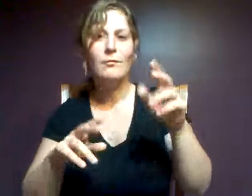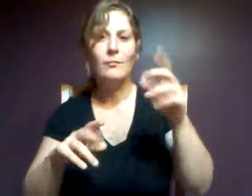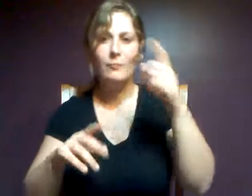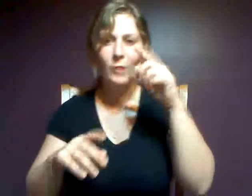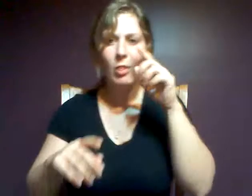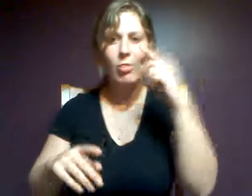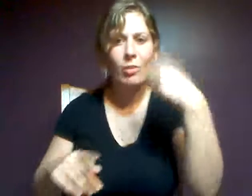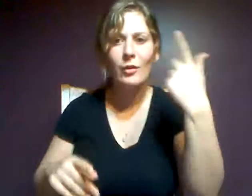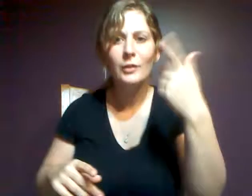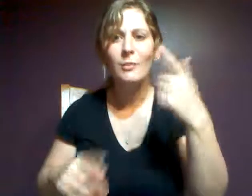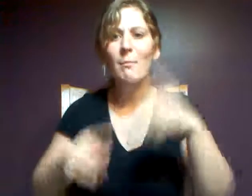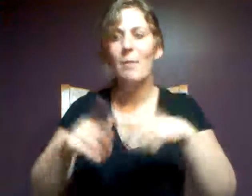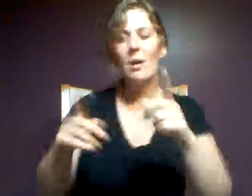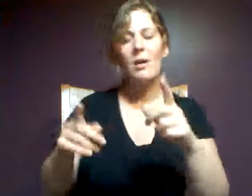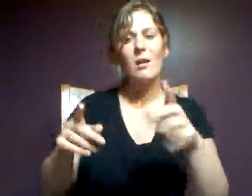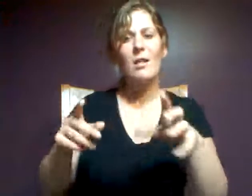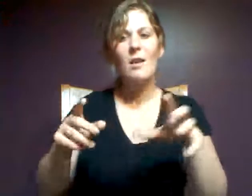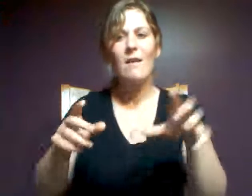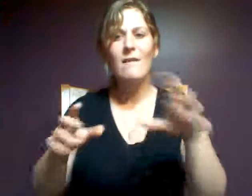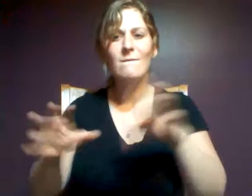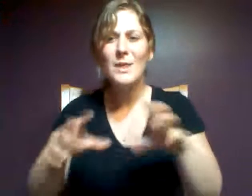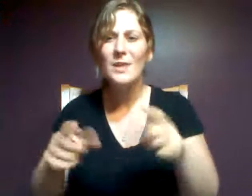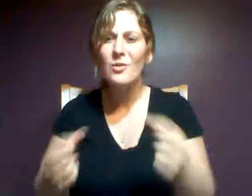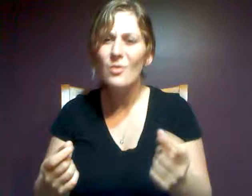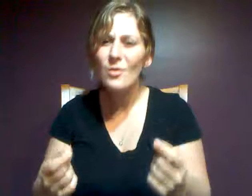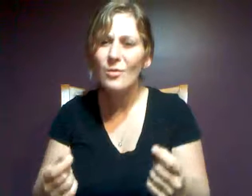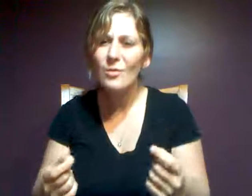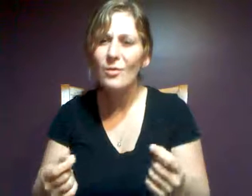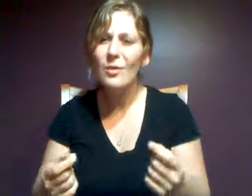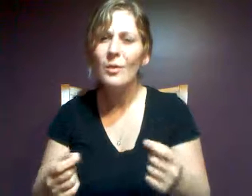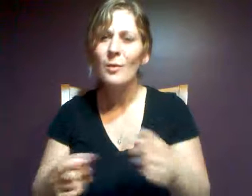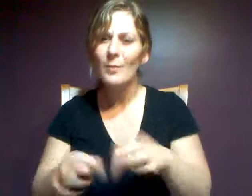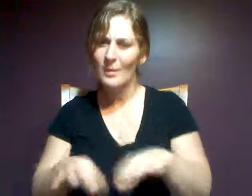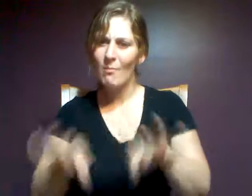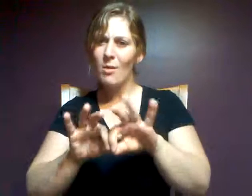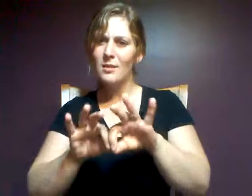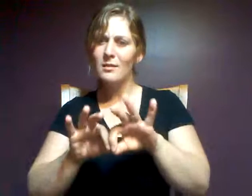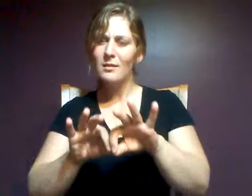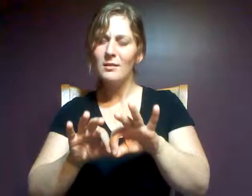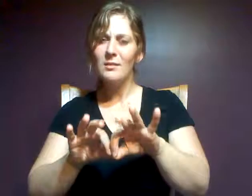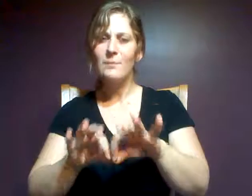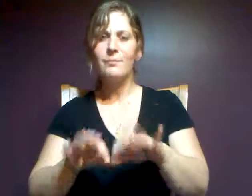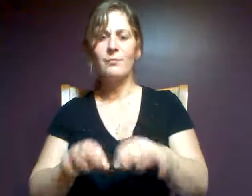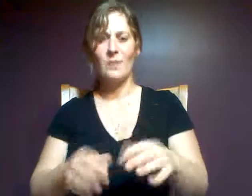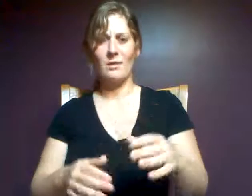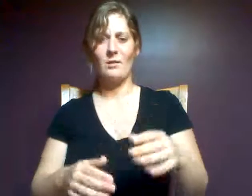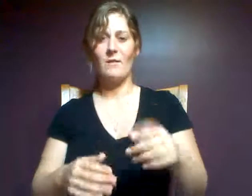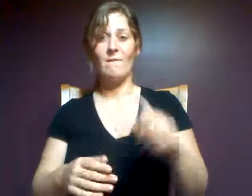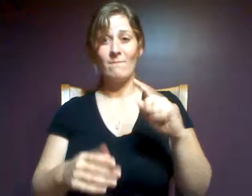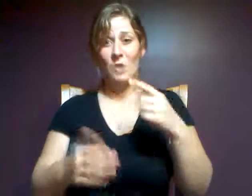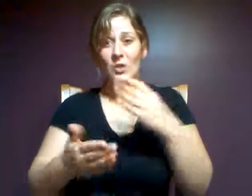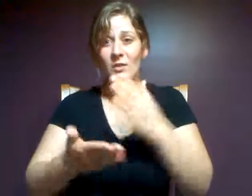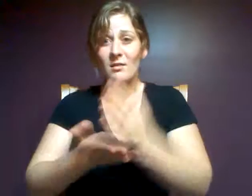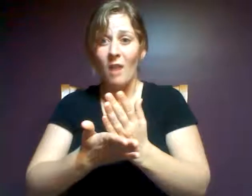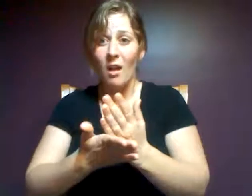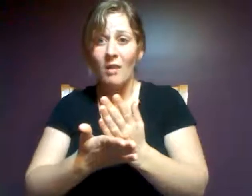like. We can all start by taking responsibility for the types of pictures and comments that we post on our own